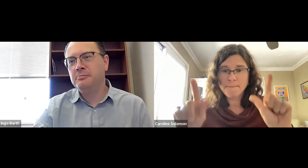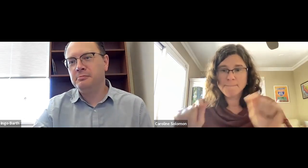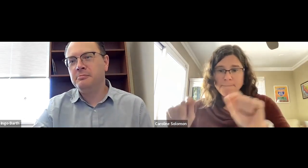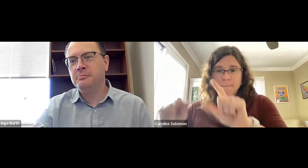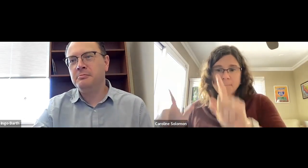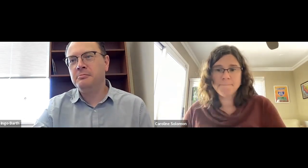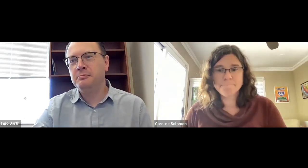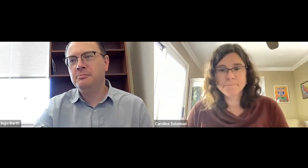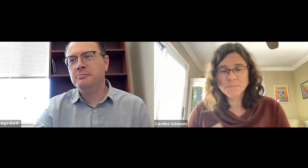to.